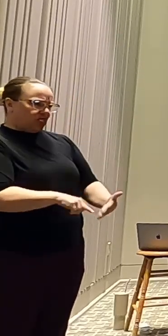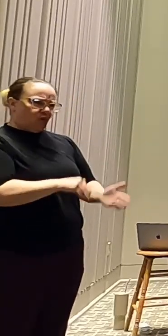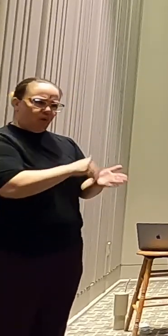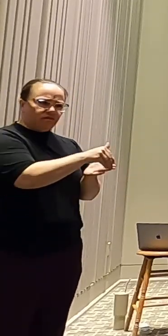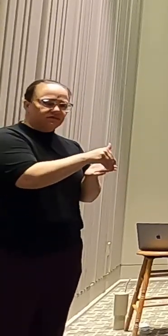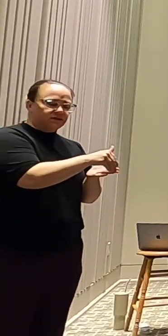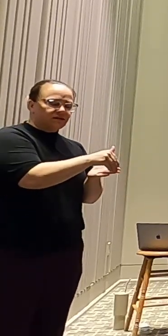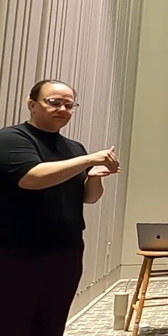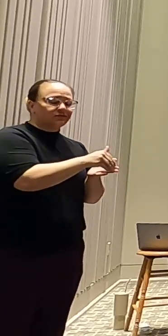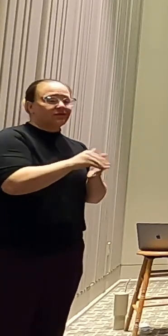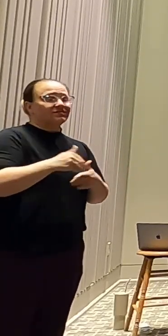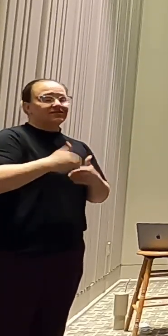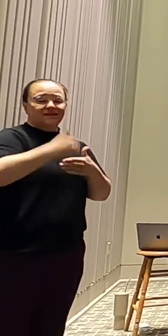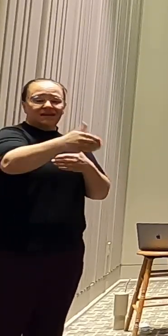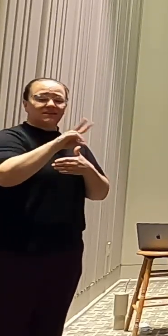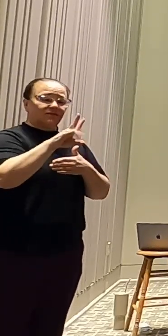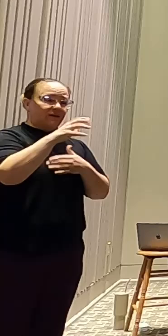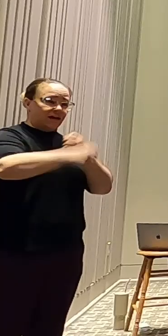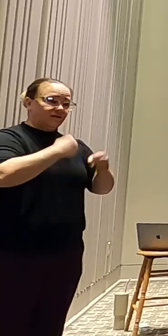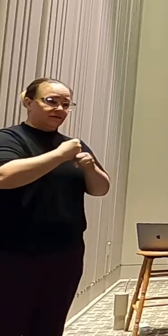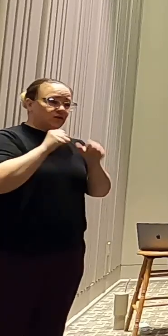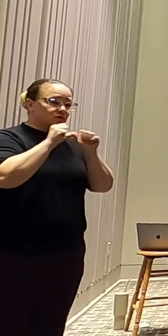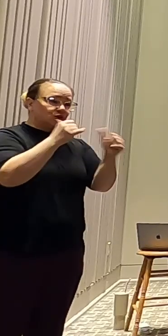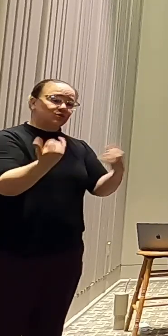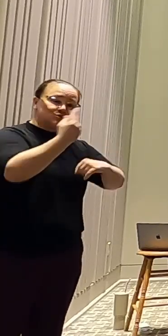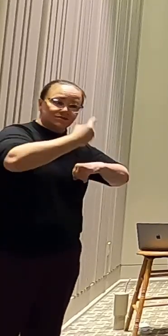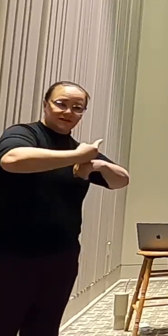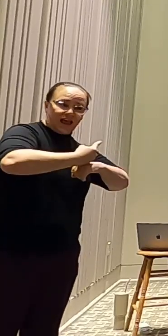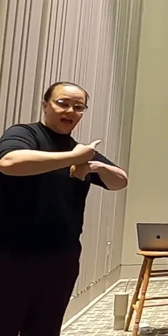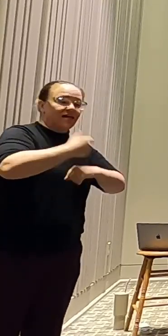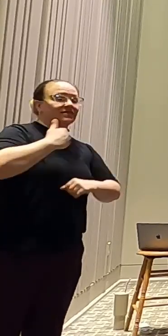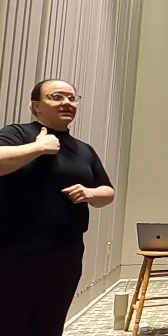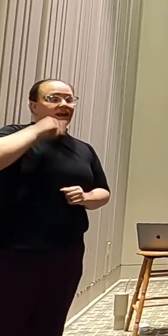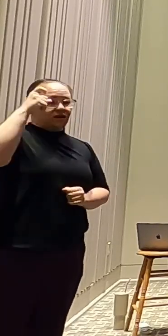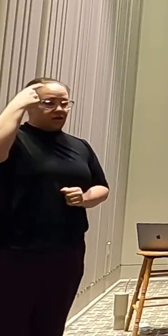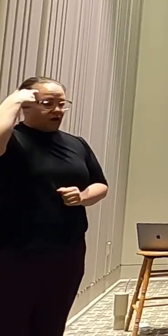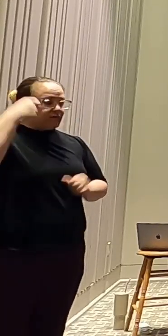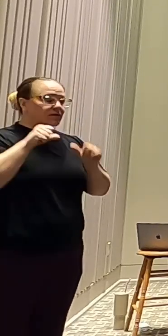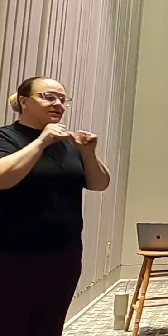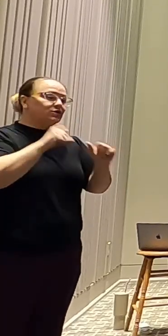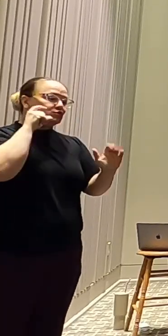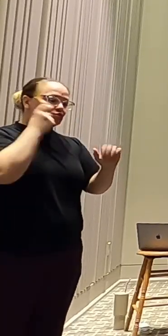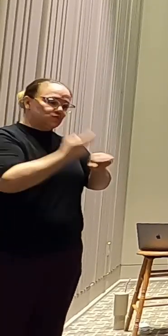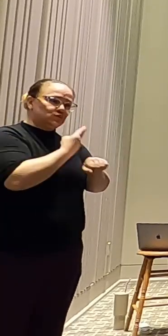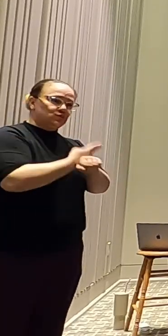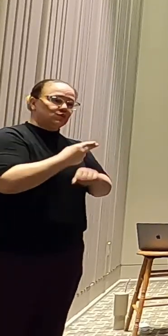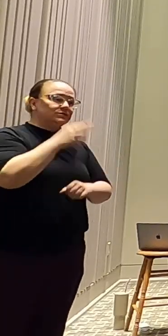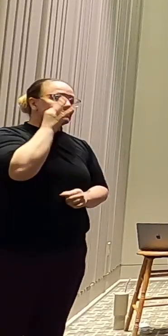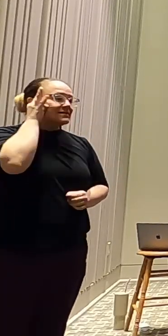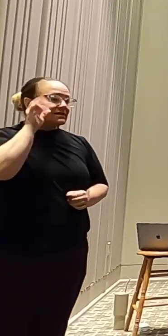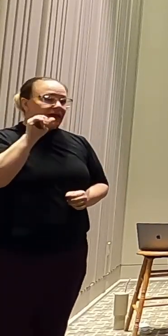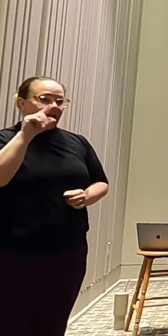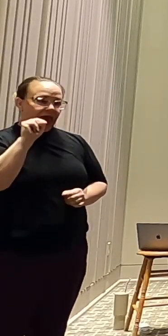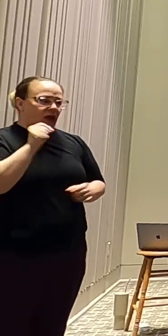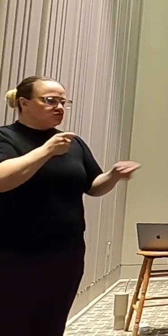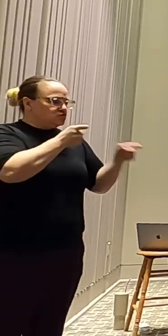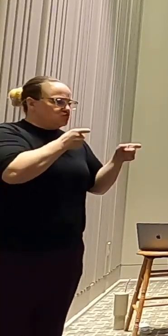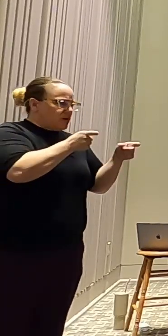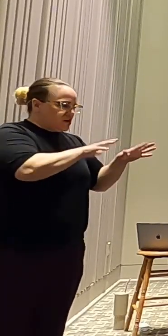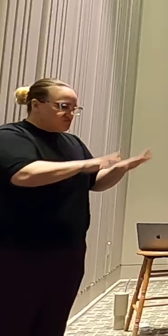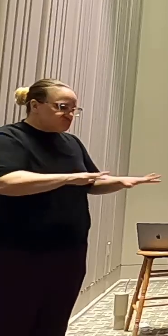the next 75 years and to today, the Canadian government continues to use the Indian Act to regulate Indigenous